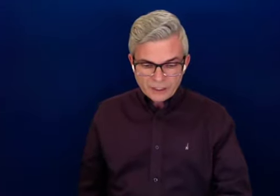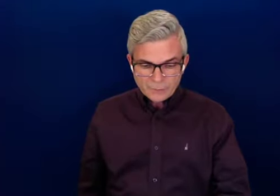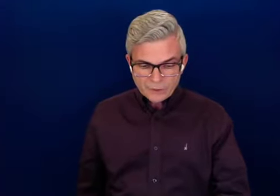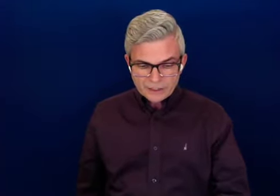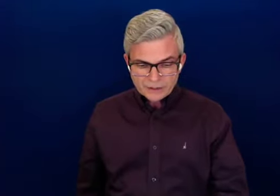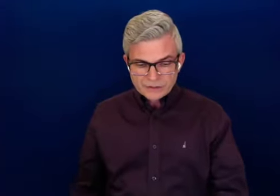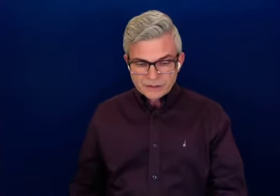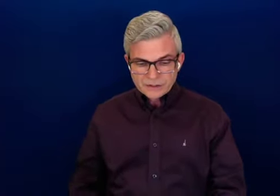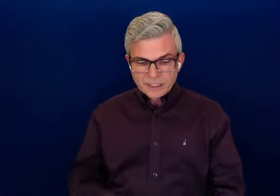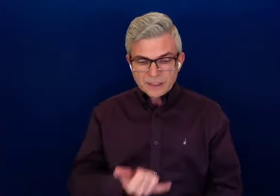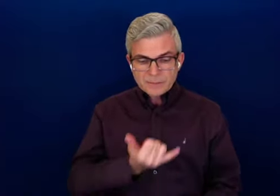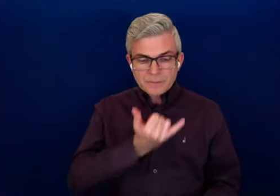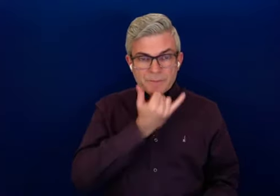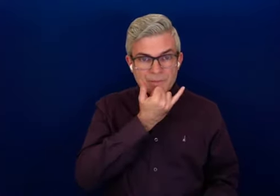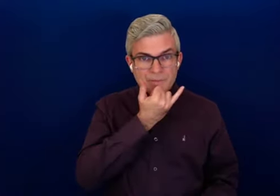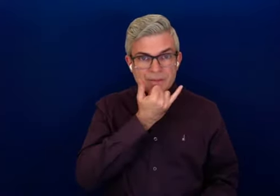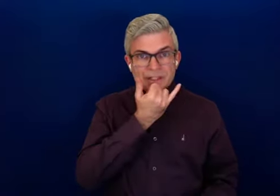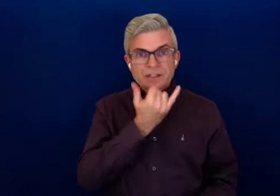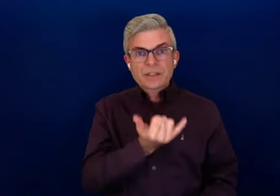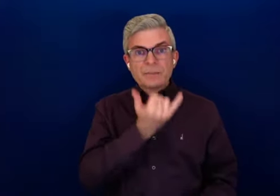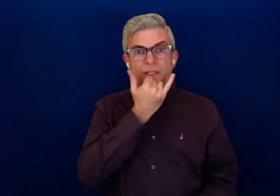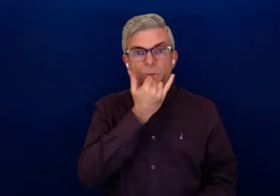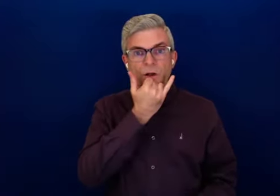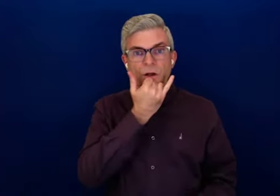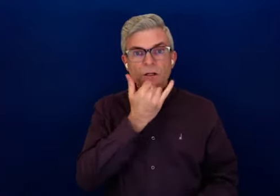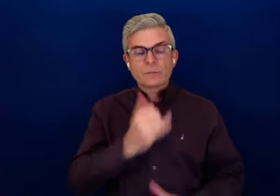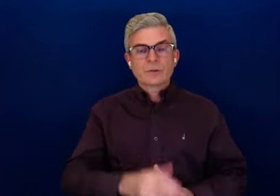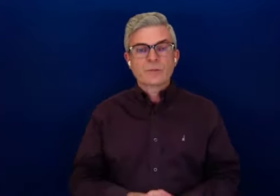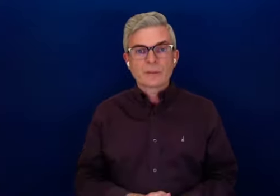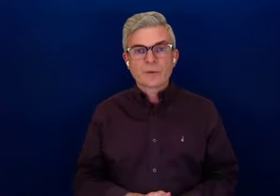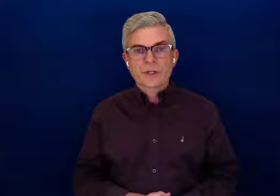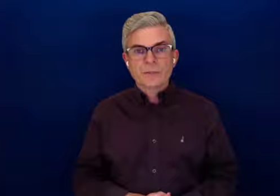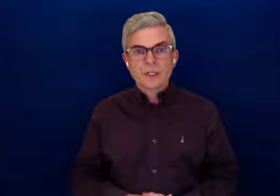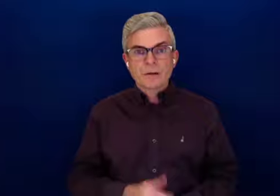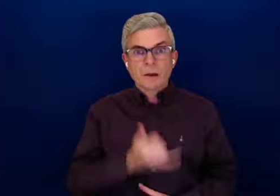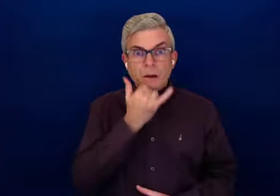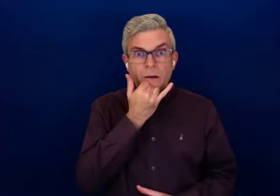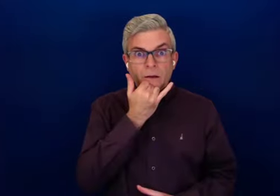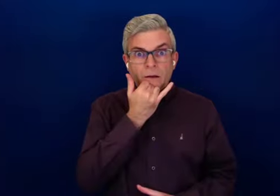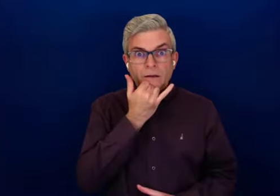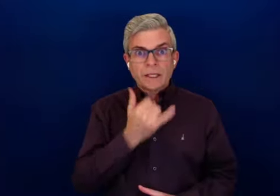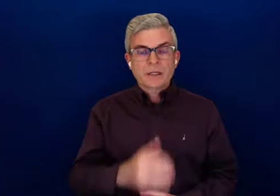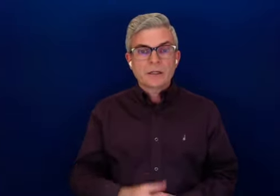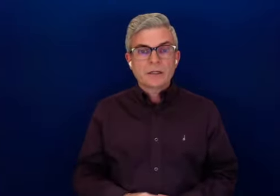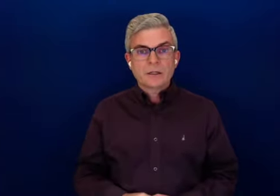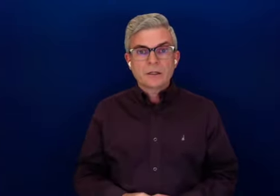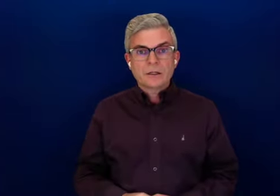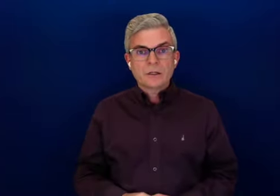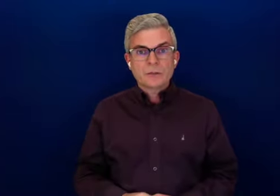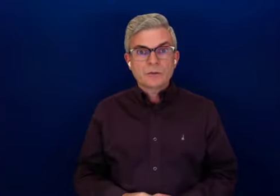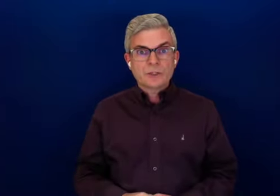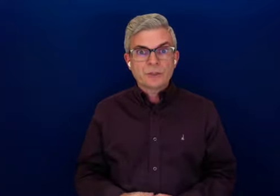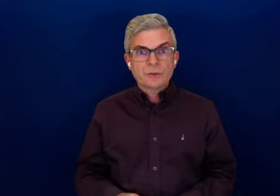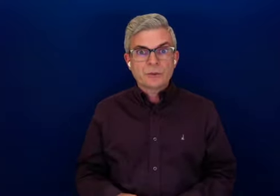Okay, what else? This can mean wrong, but remember it can mean like, oh shoot,